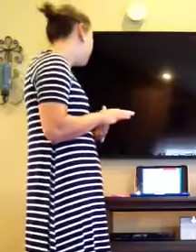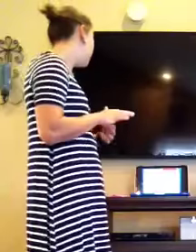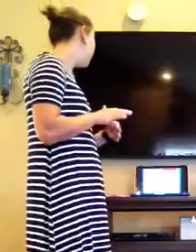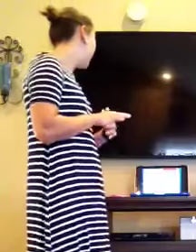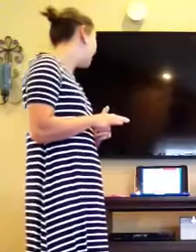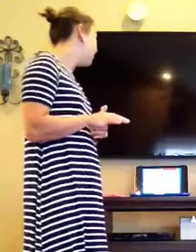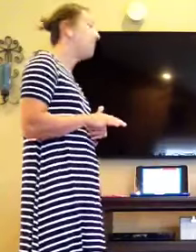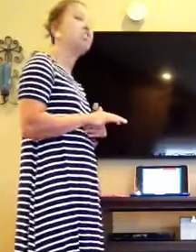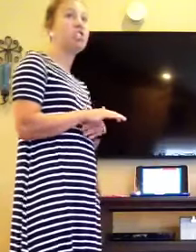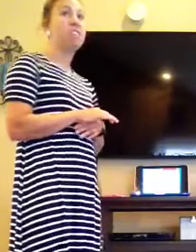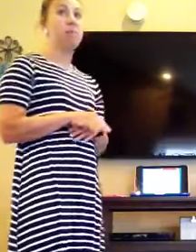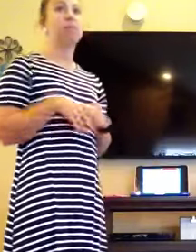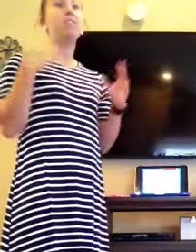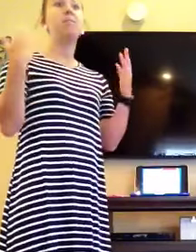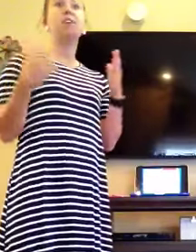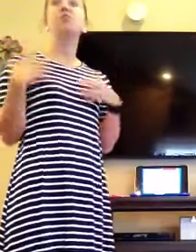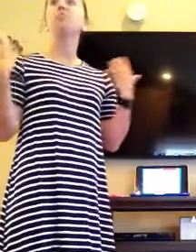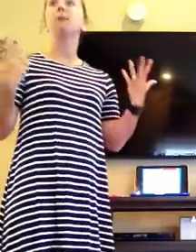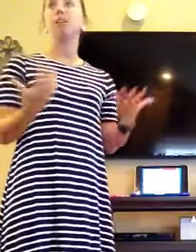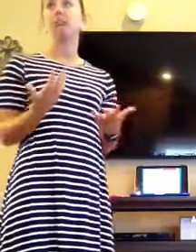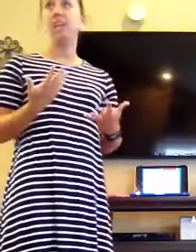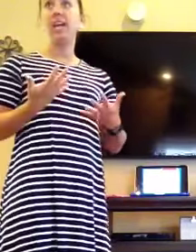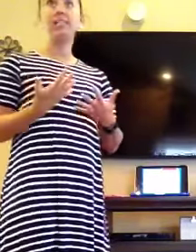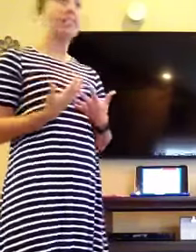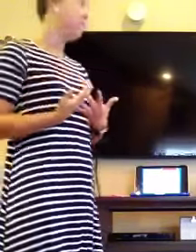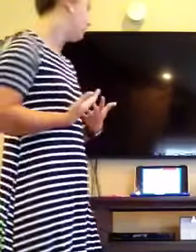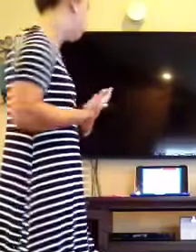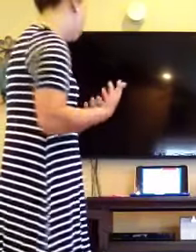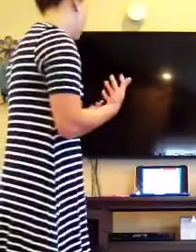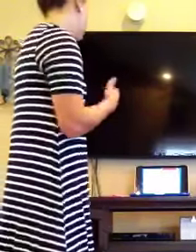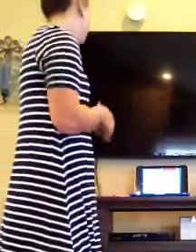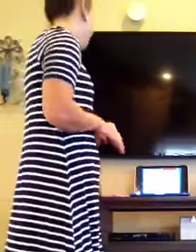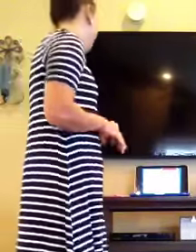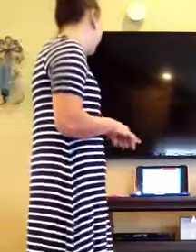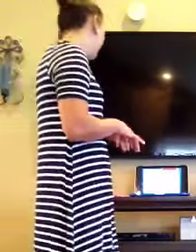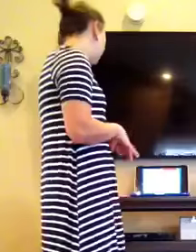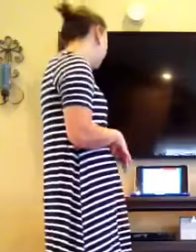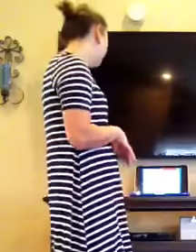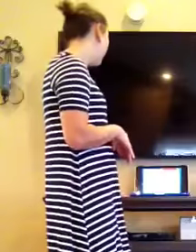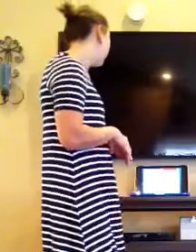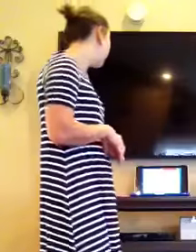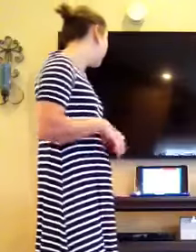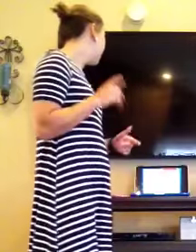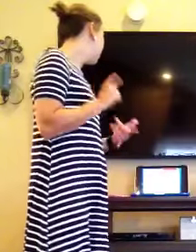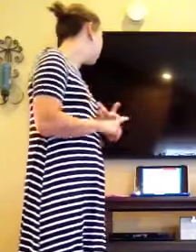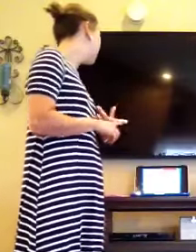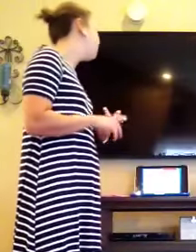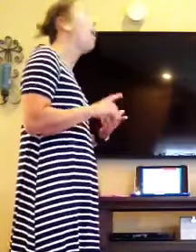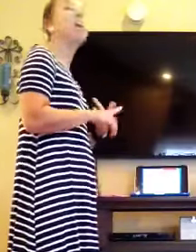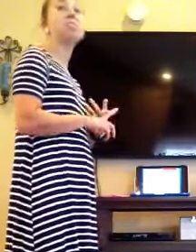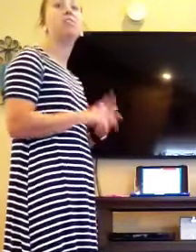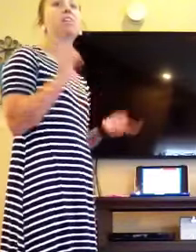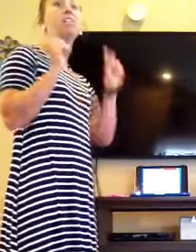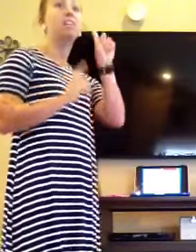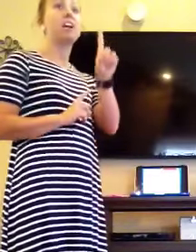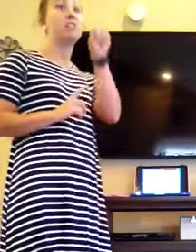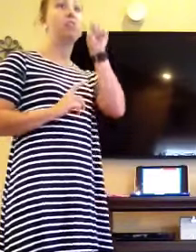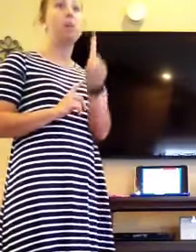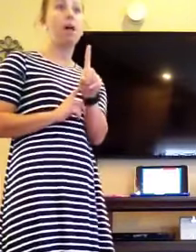contributed to academic achievement, and they measured it by using ACT scores. Classroom management contributed positively to classroom